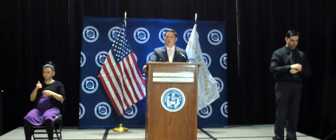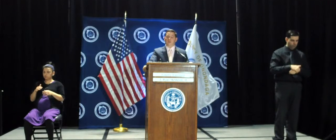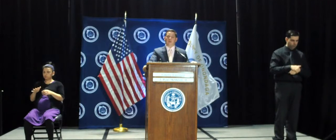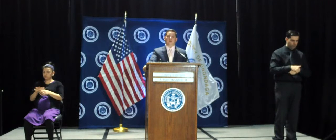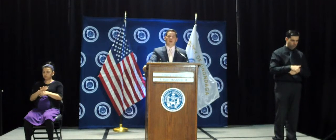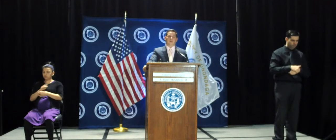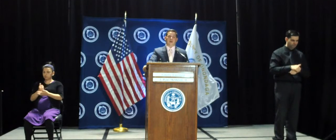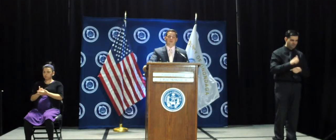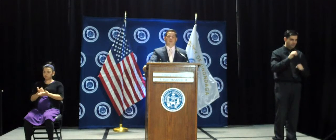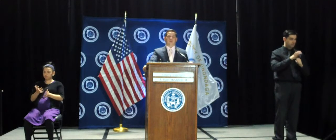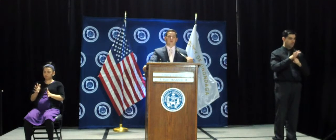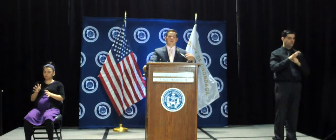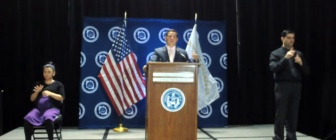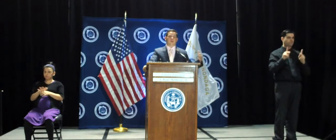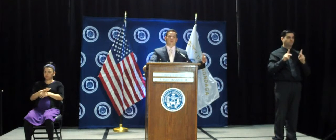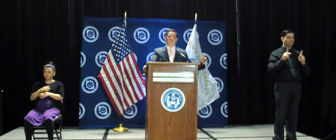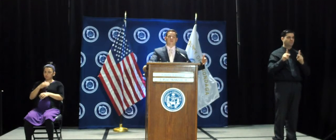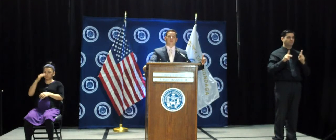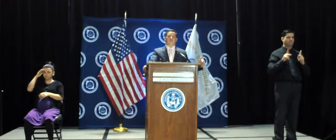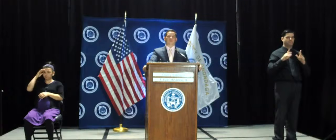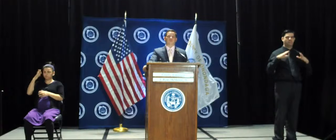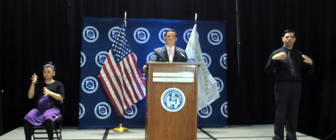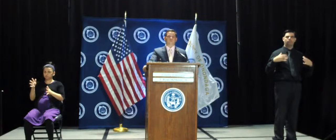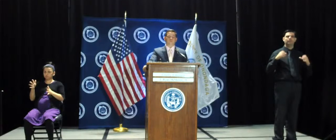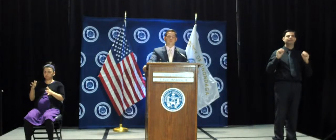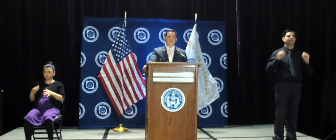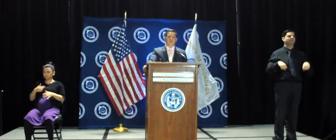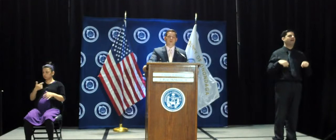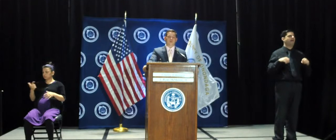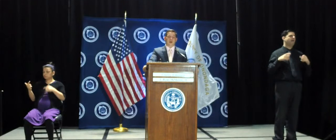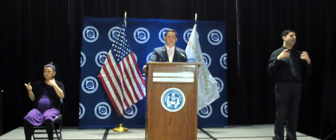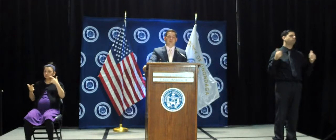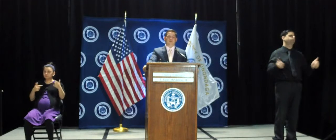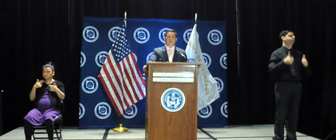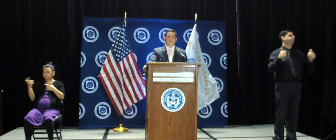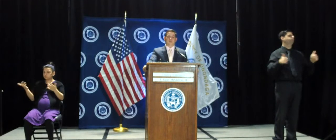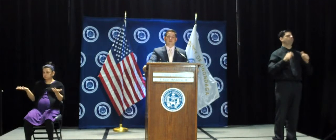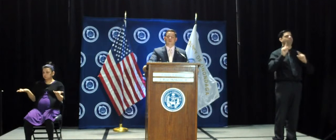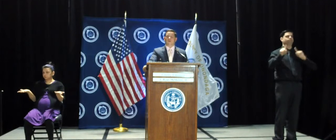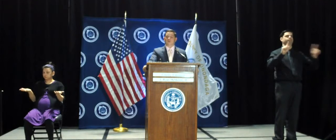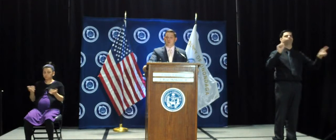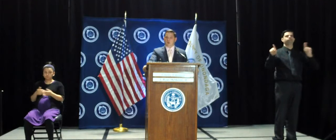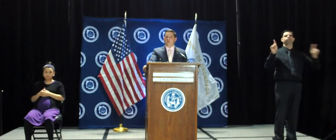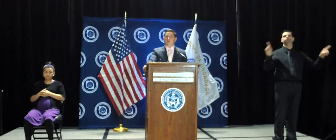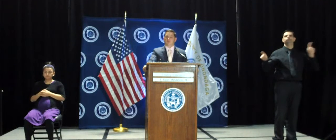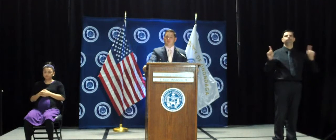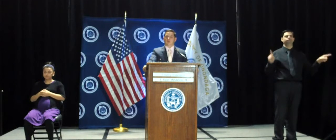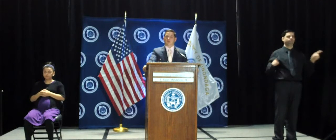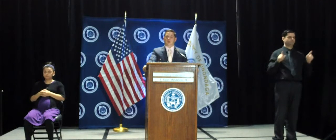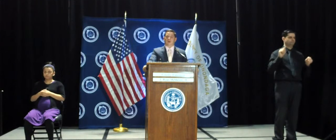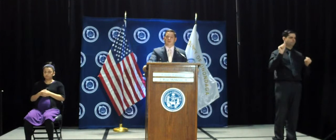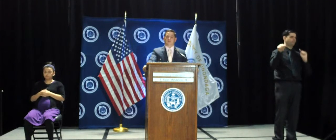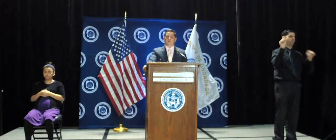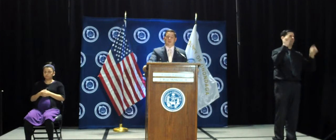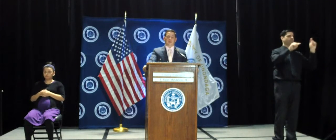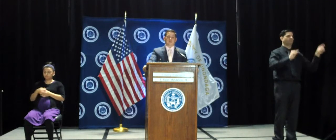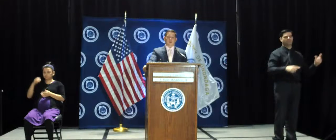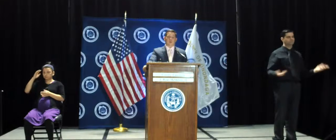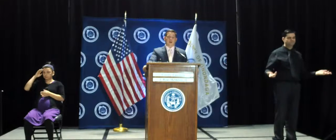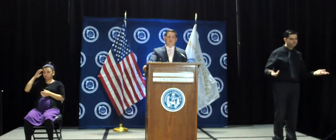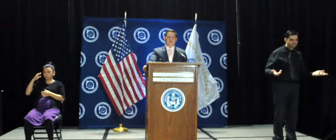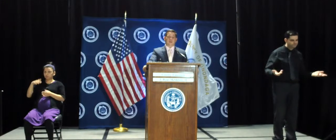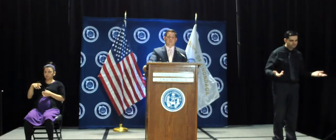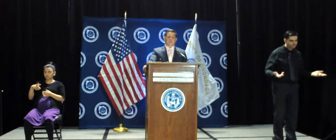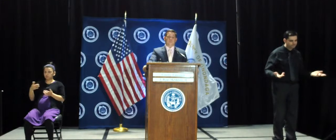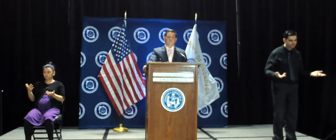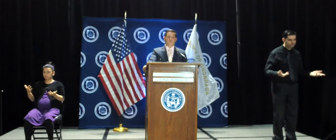begin with, and then you're putting your police officers and your deputies in difficult situations. And so